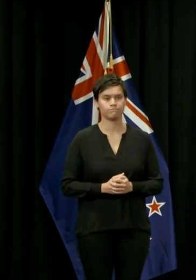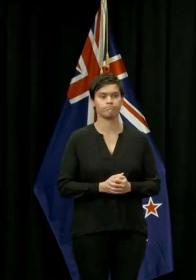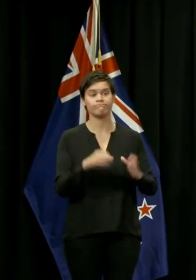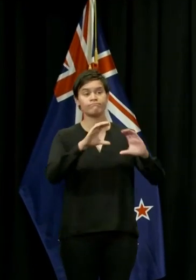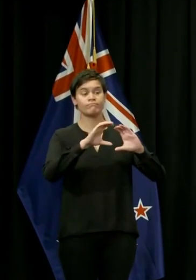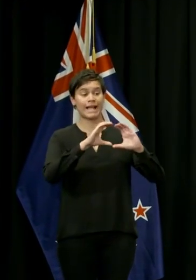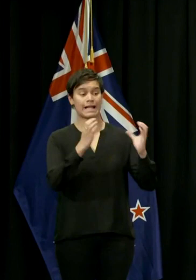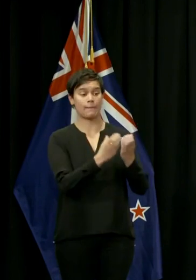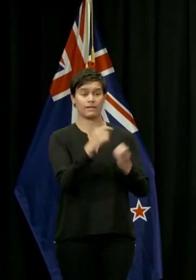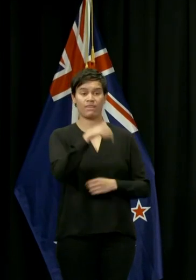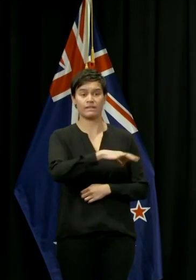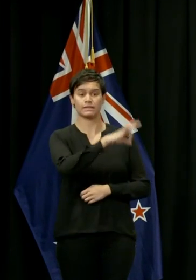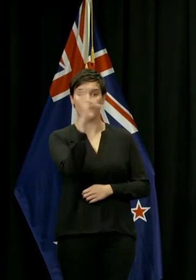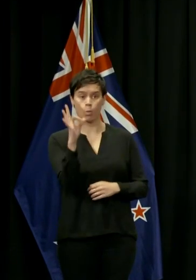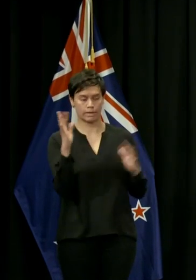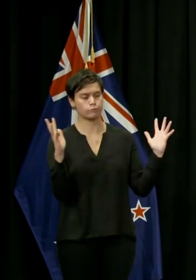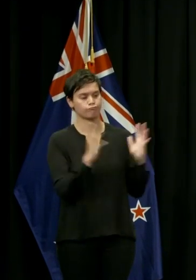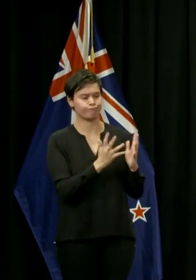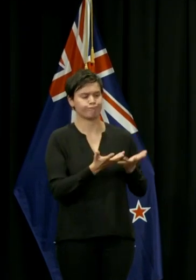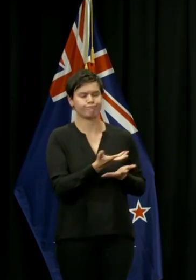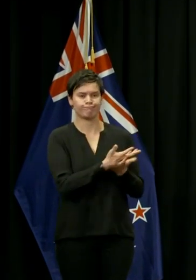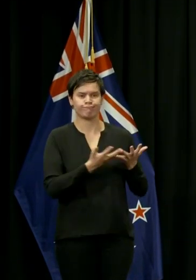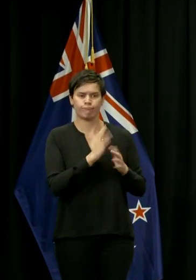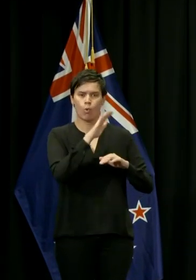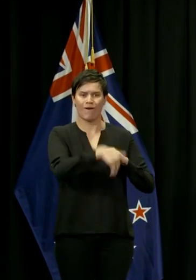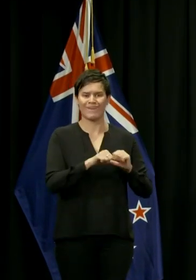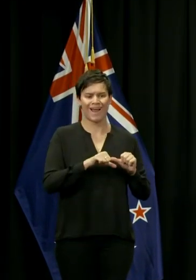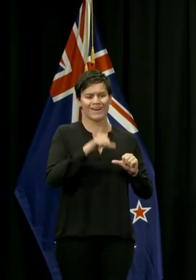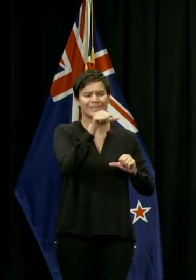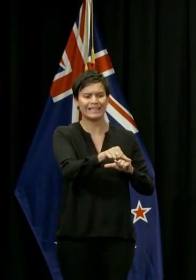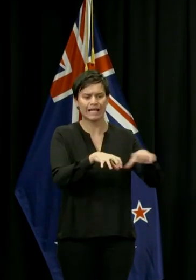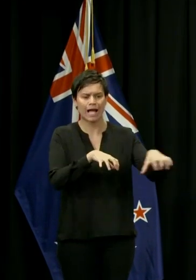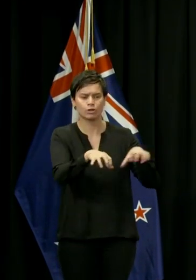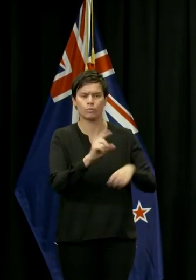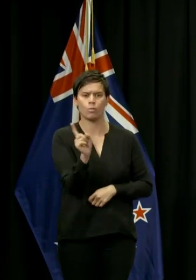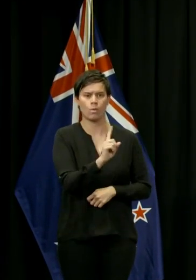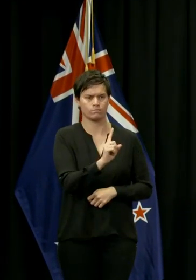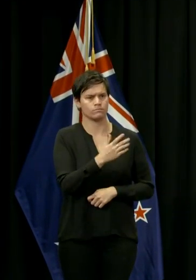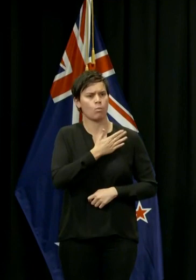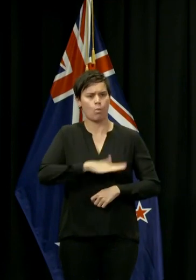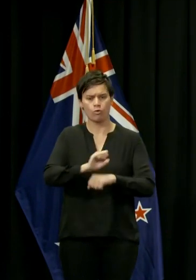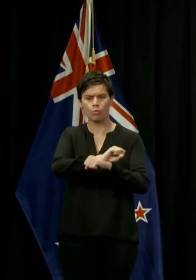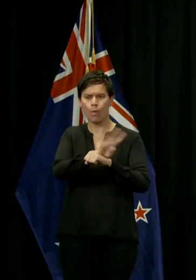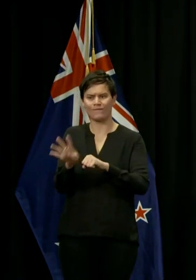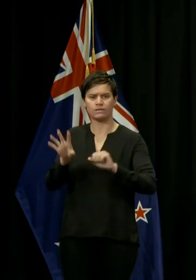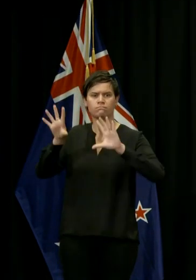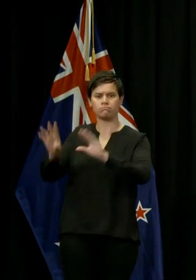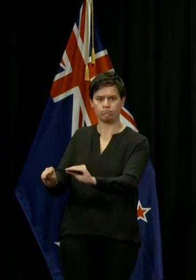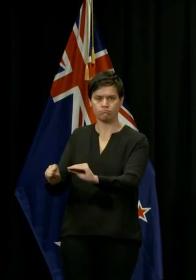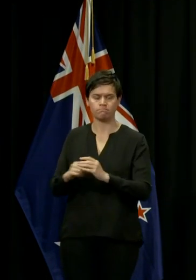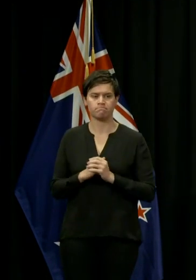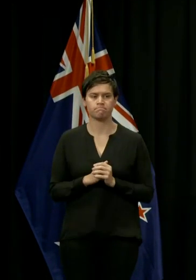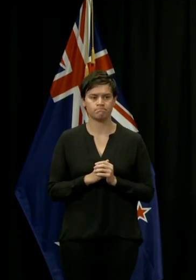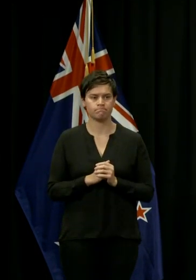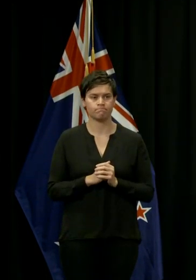Cabinet met this morning to discuss our next actions in the fight against COVID-19. Like